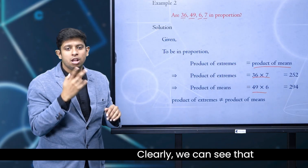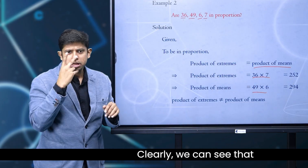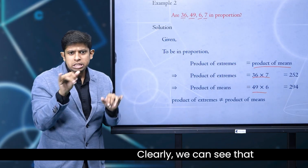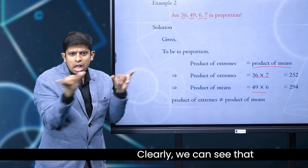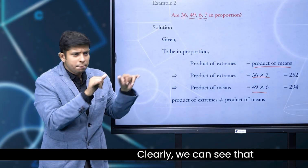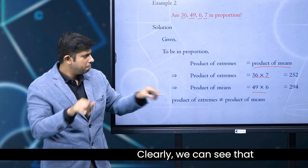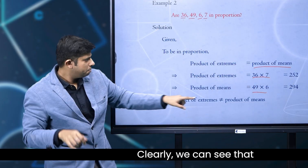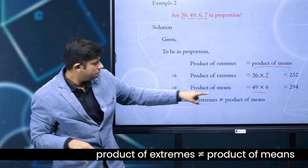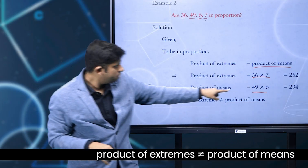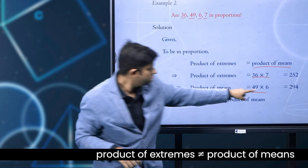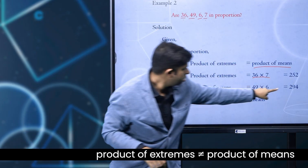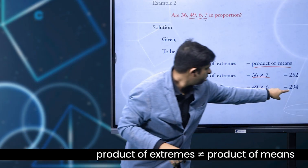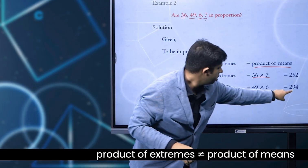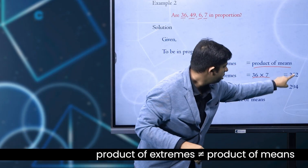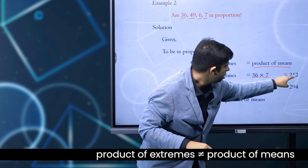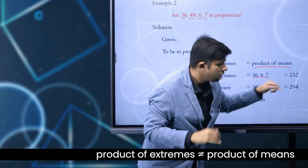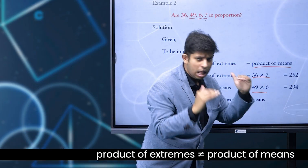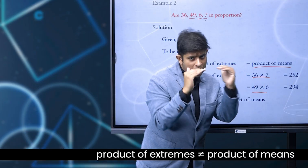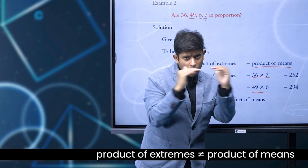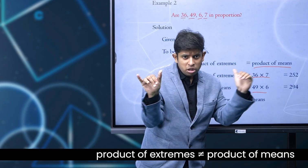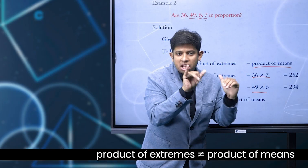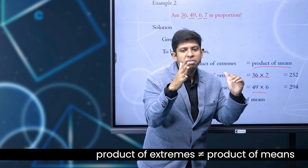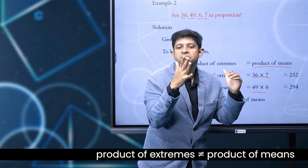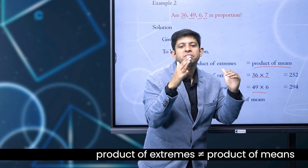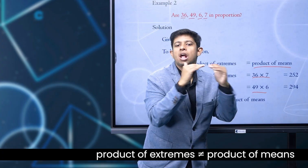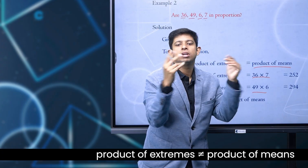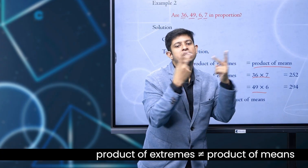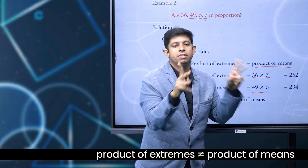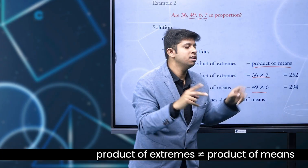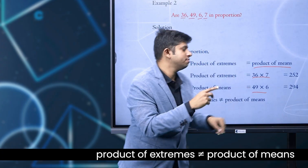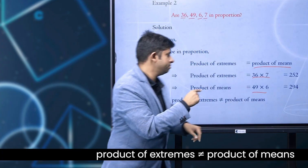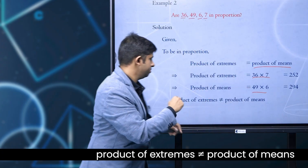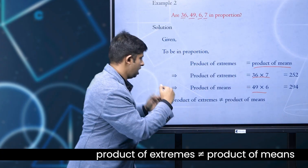Clearly we can see that product of extremes not equal to product of means.